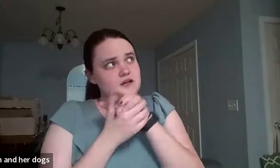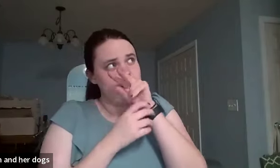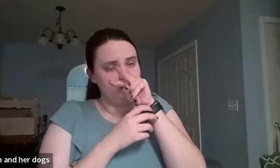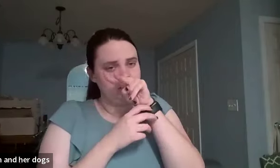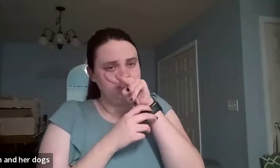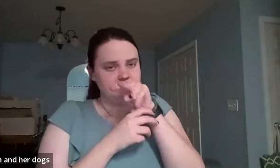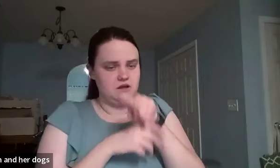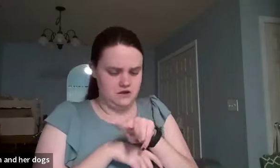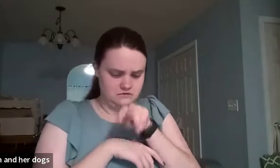it?